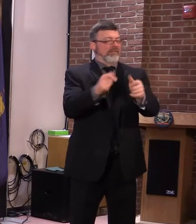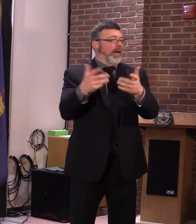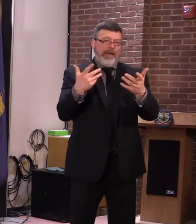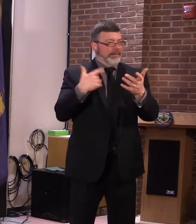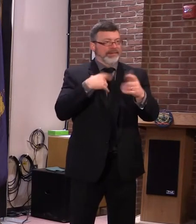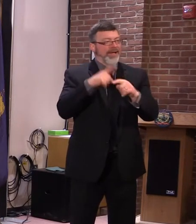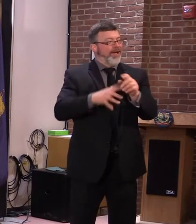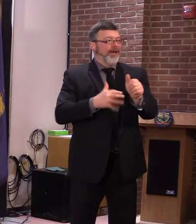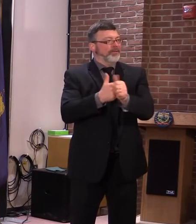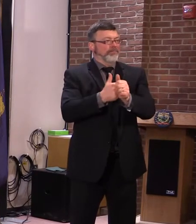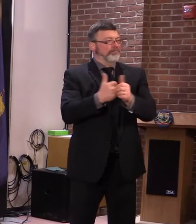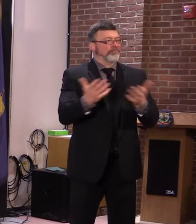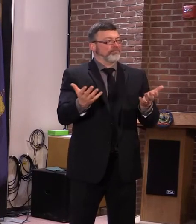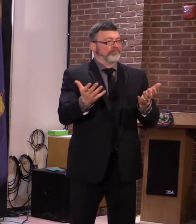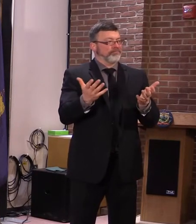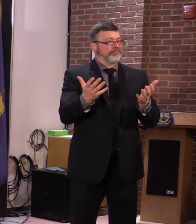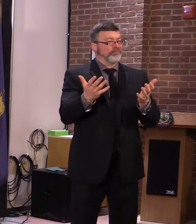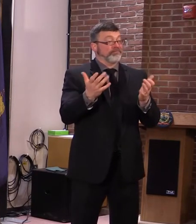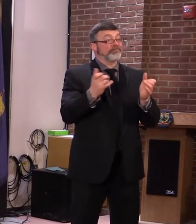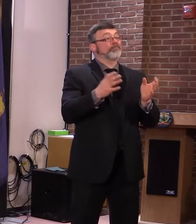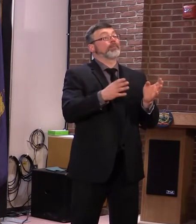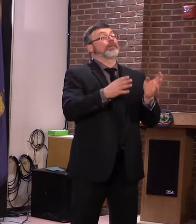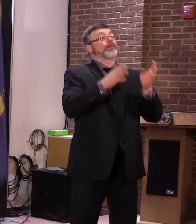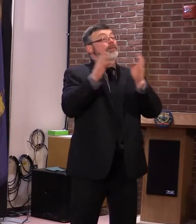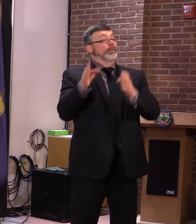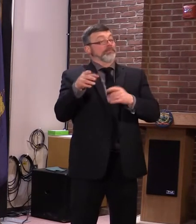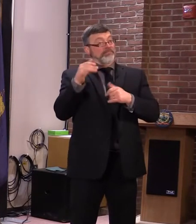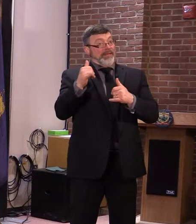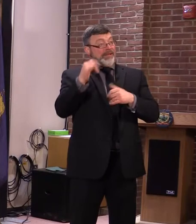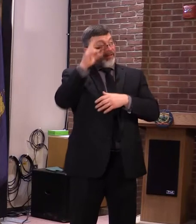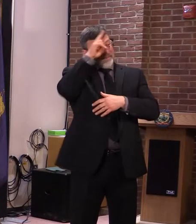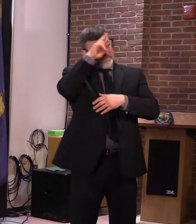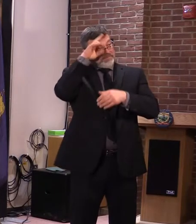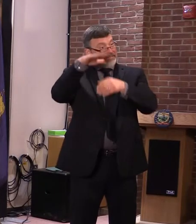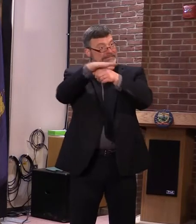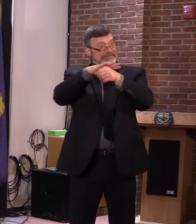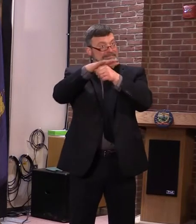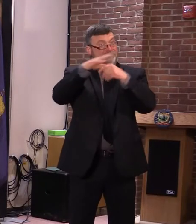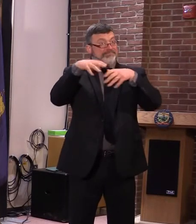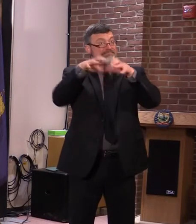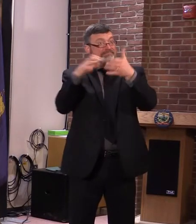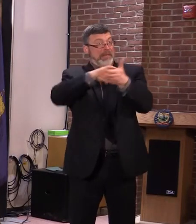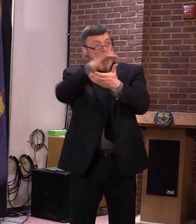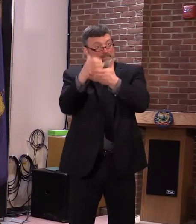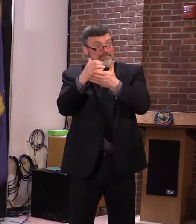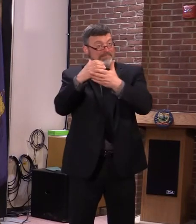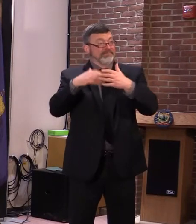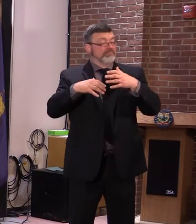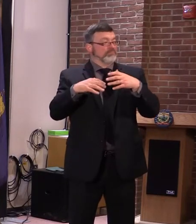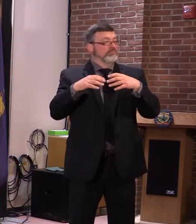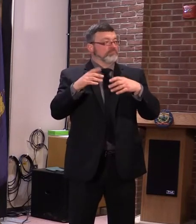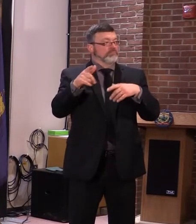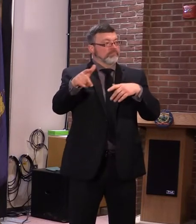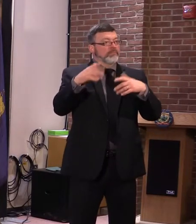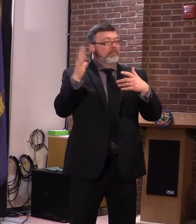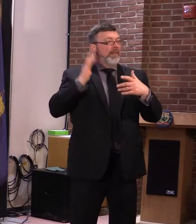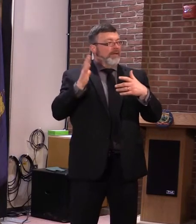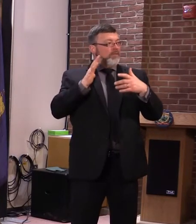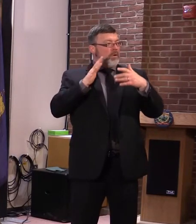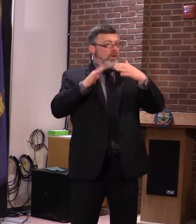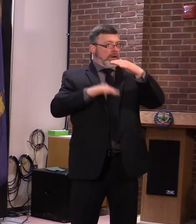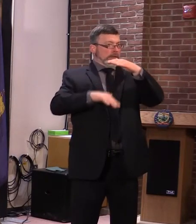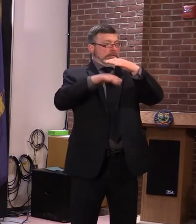fund 139 subacute beds, which allows hospitals to transfer patients who no longer need hospital level of care